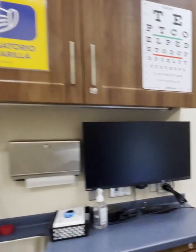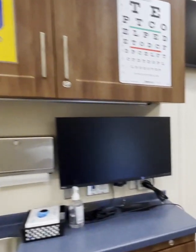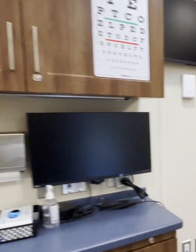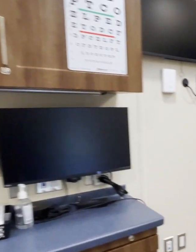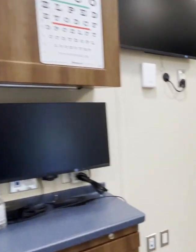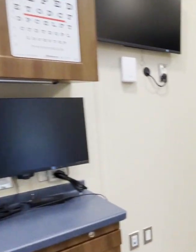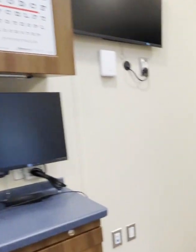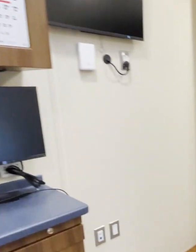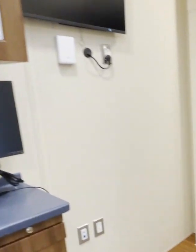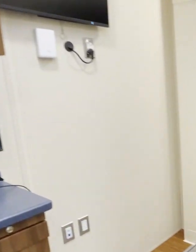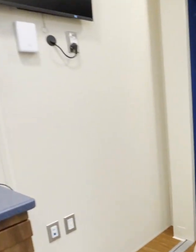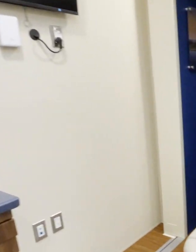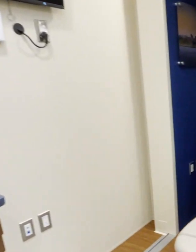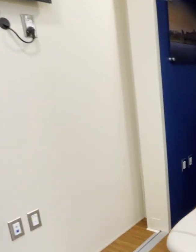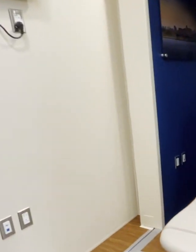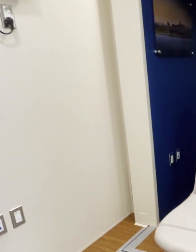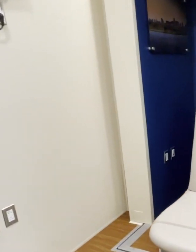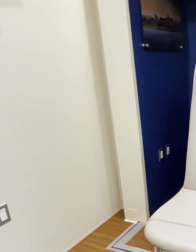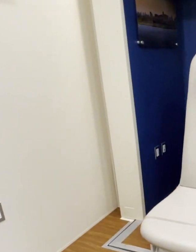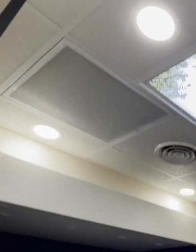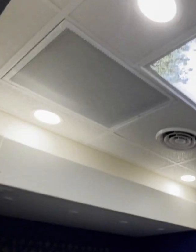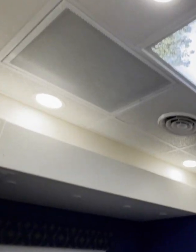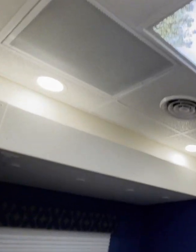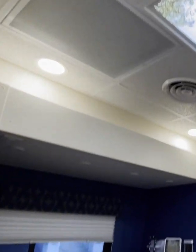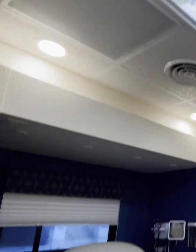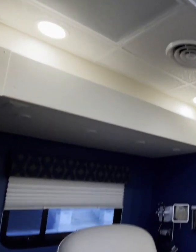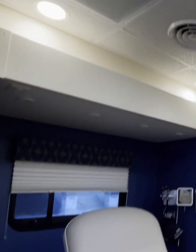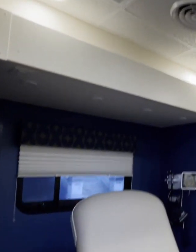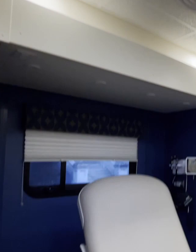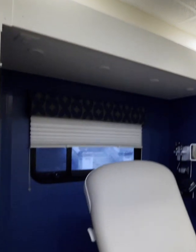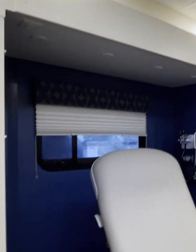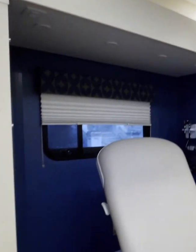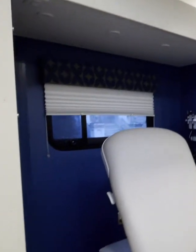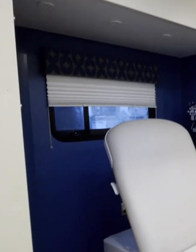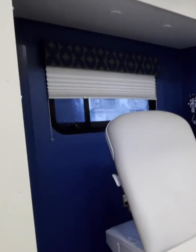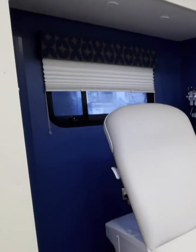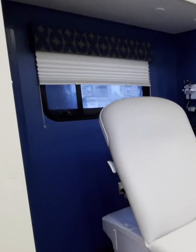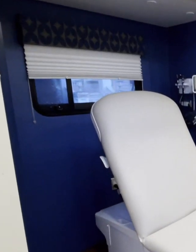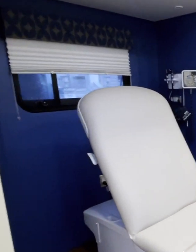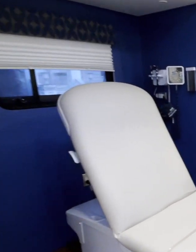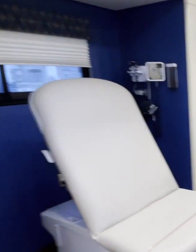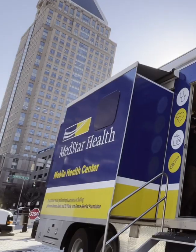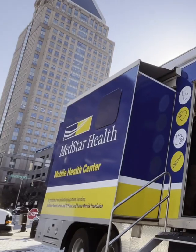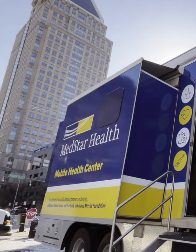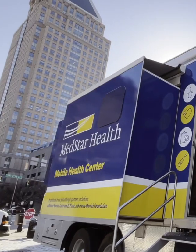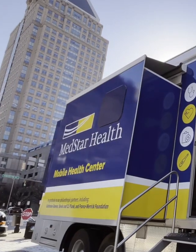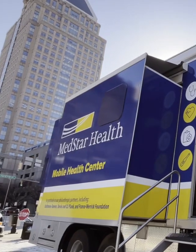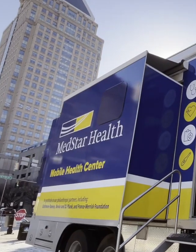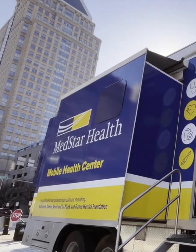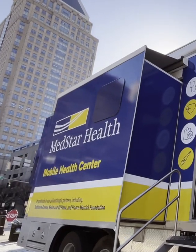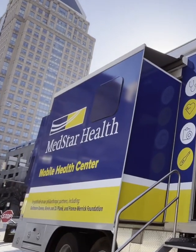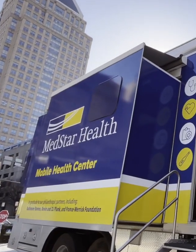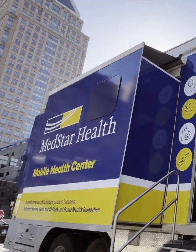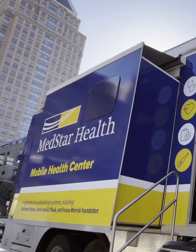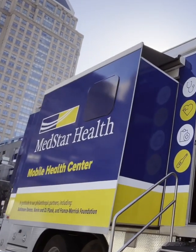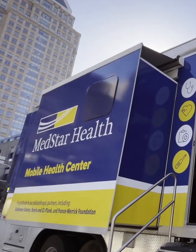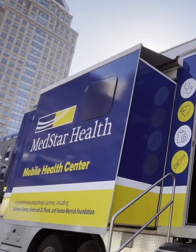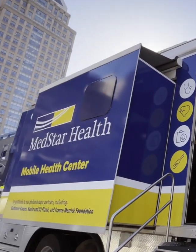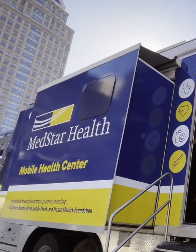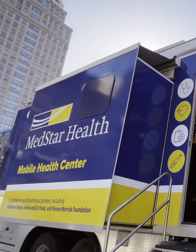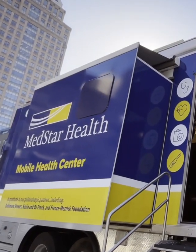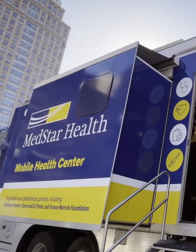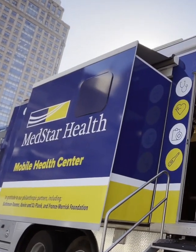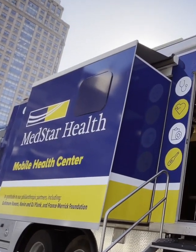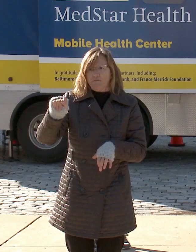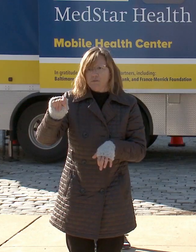vaccinated. There are 2 exam rooms on this mobile center, and the unit is also equipped with a lift to serve those with varying